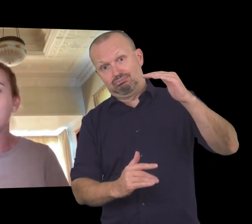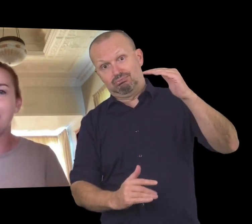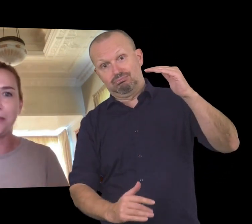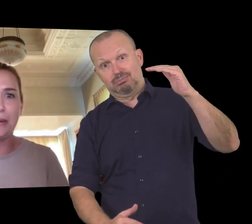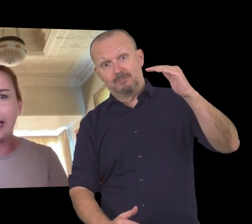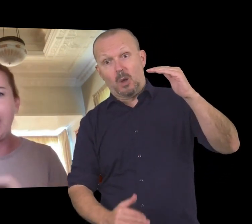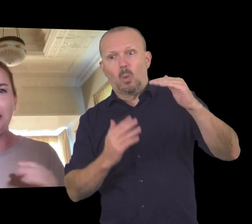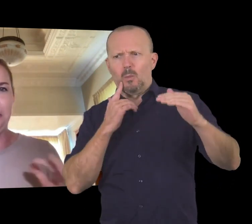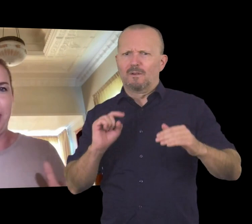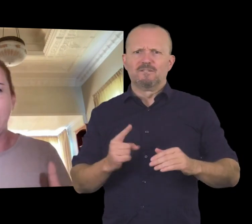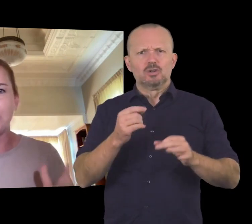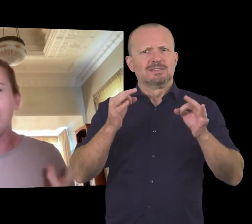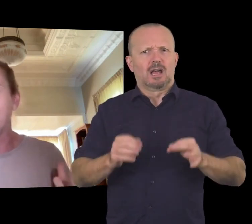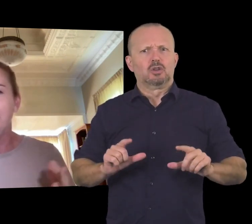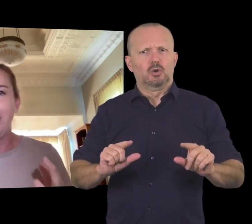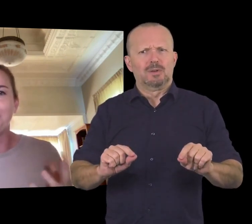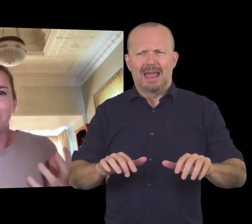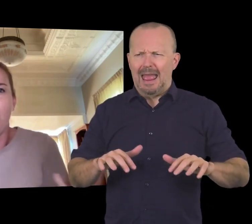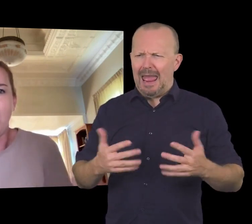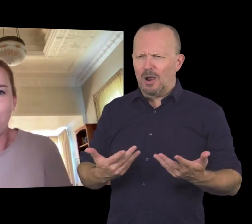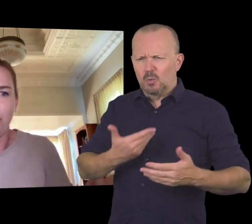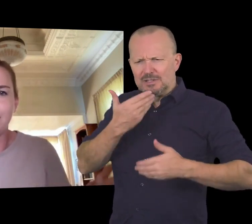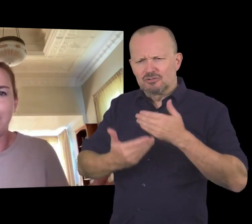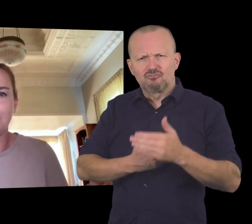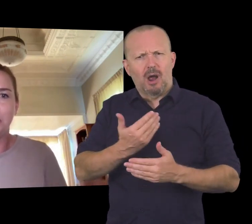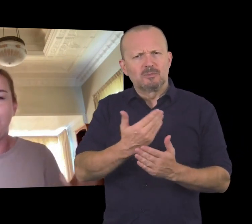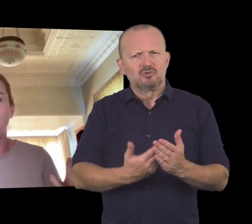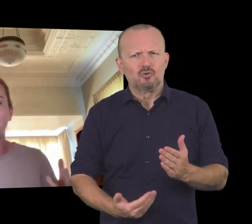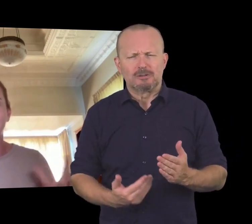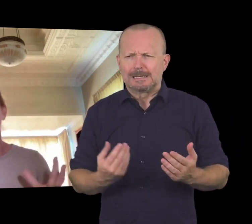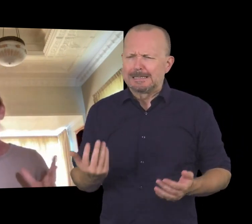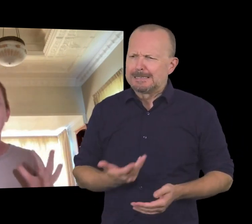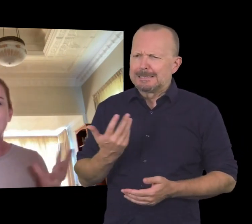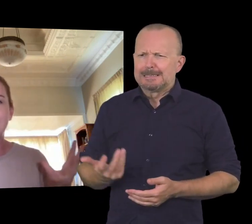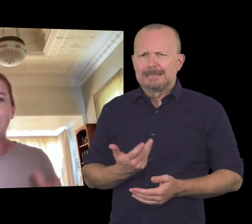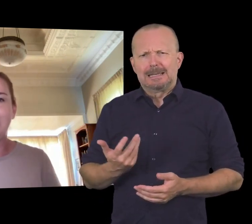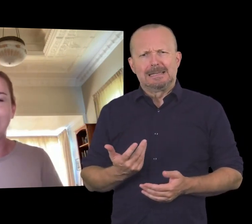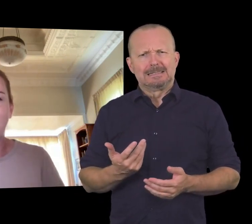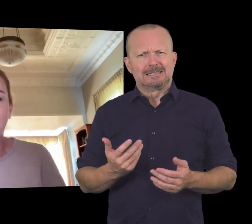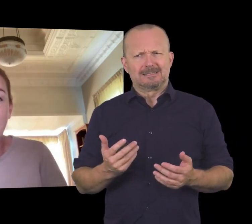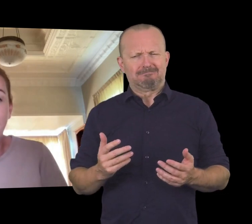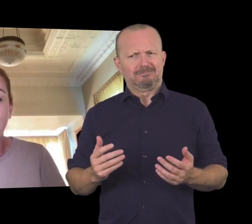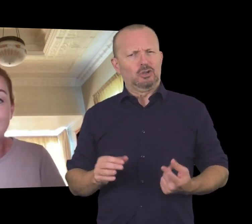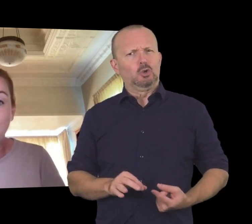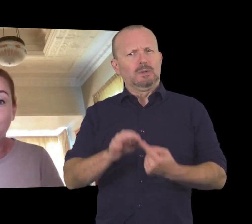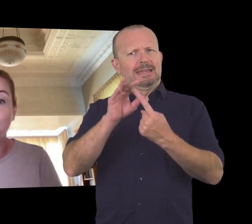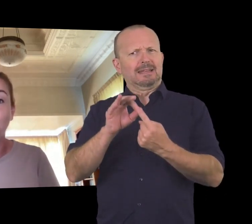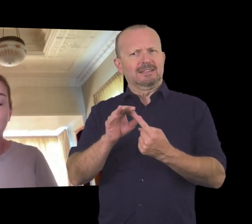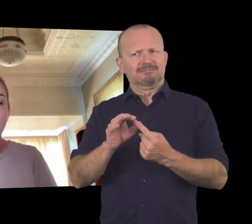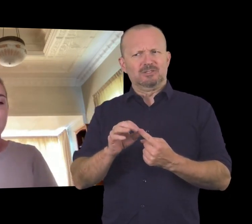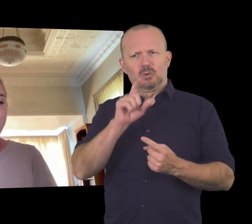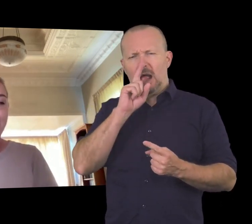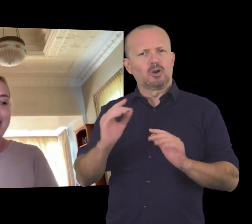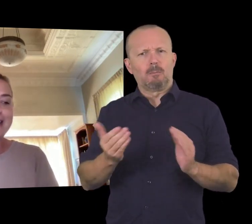decided to do this, we were like, how can we actually describe what this thing is all about? Because it's kind of nothing anyone's done